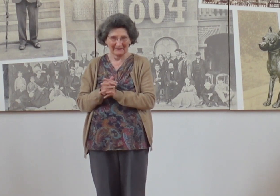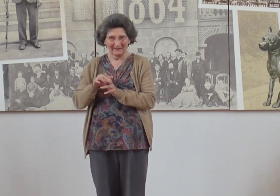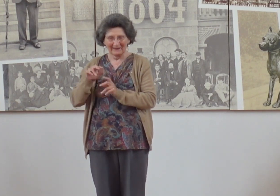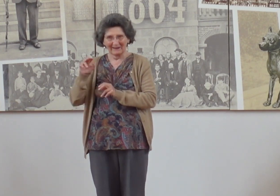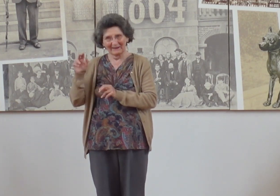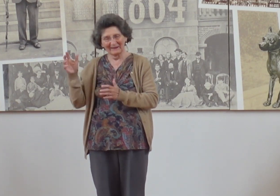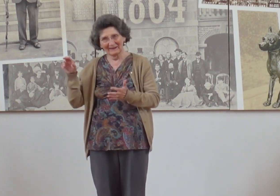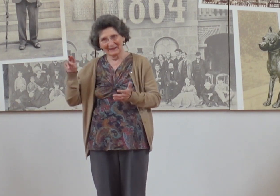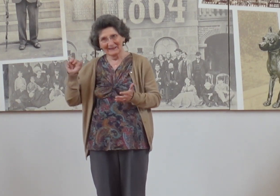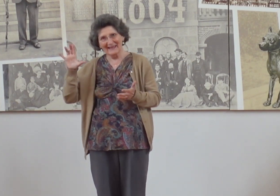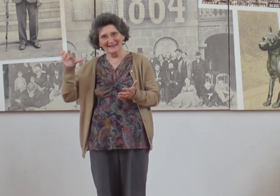Secretary.